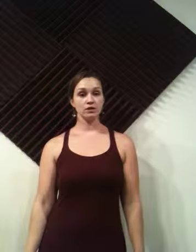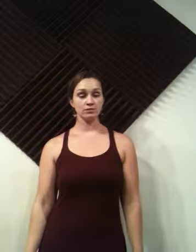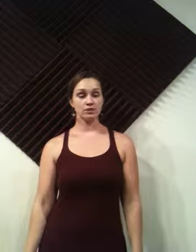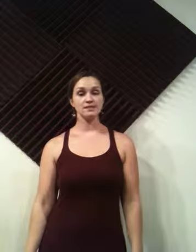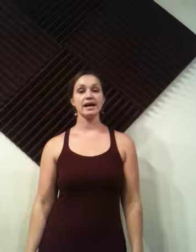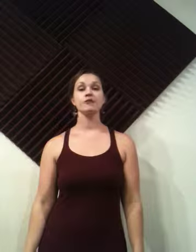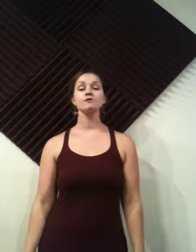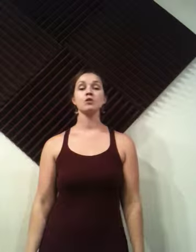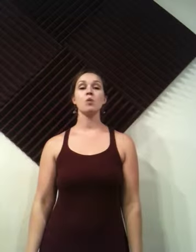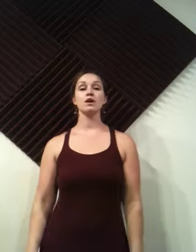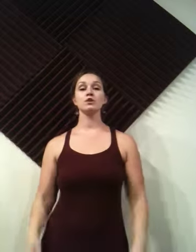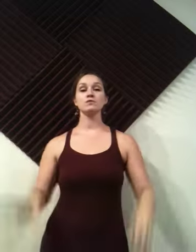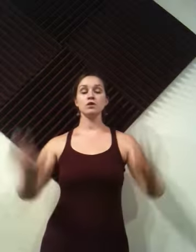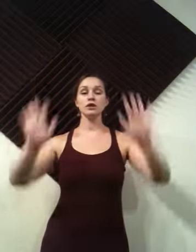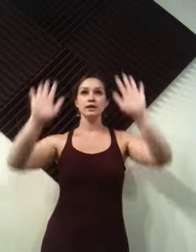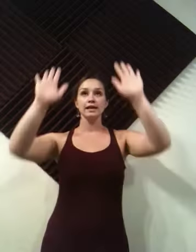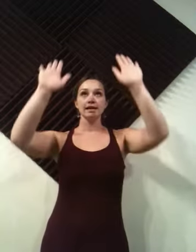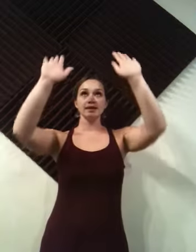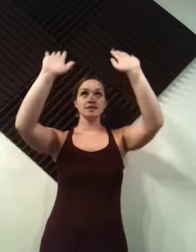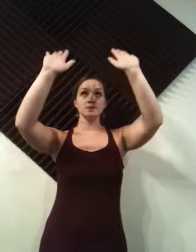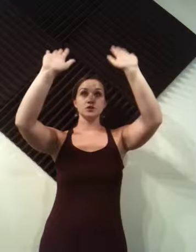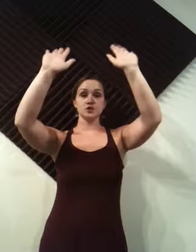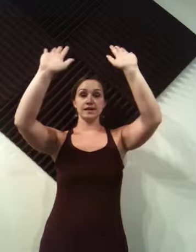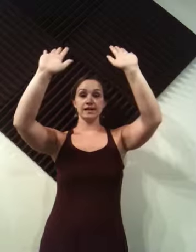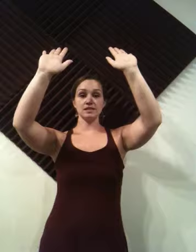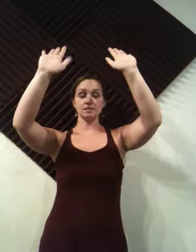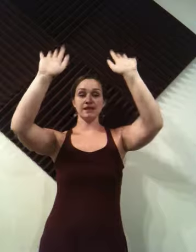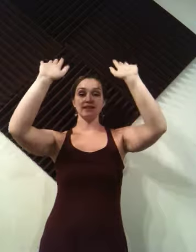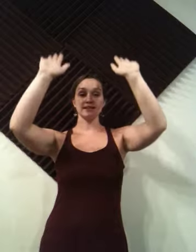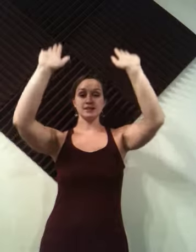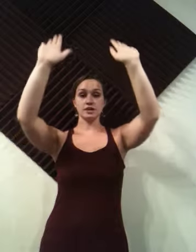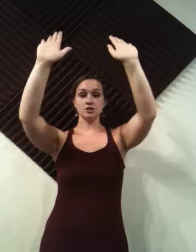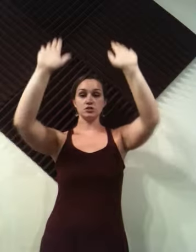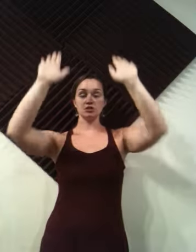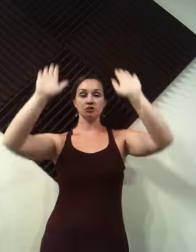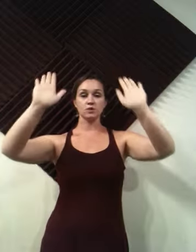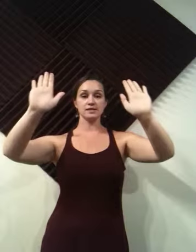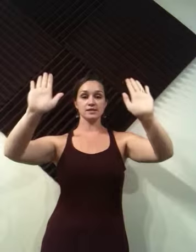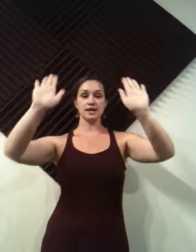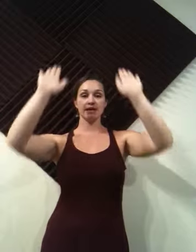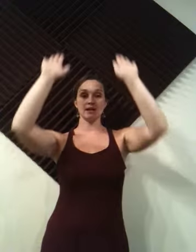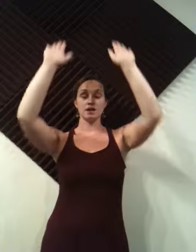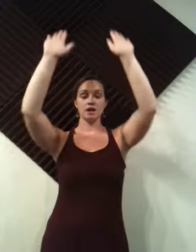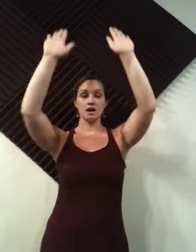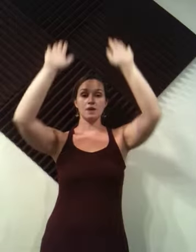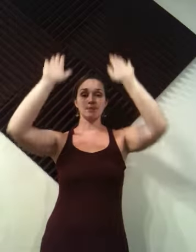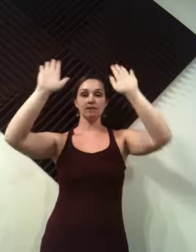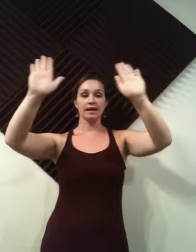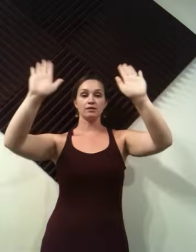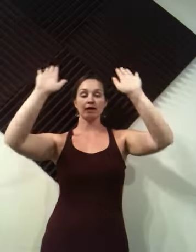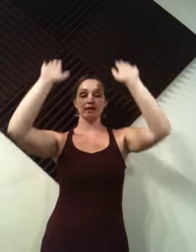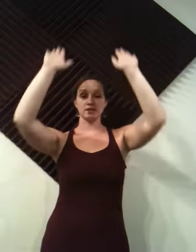wonderful. The sign for wonderful is to put your hands up like this, and you just do a slight up and down like